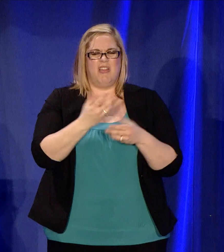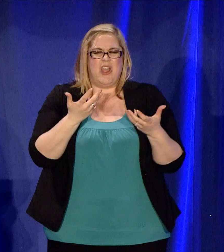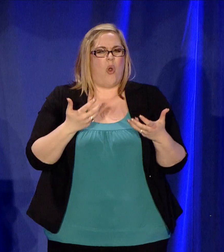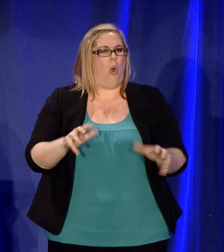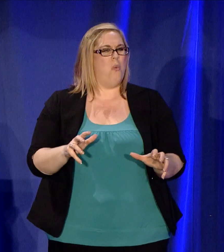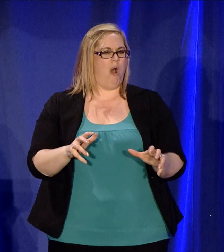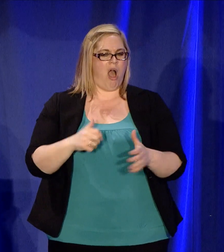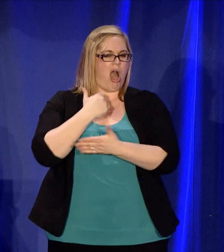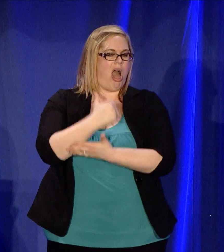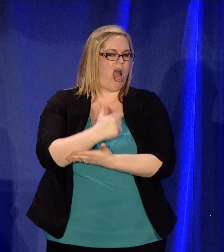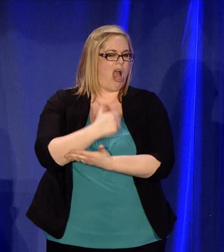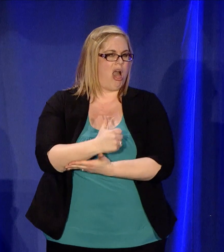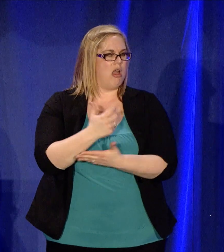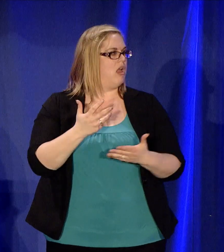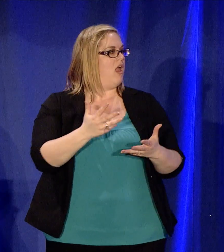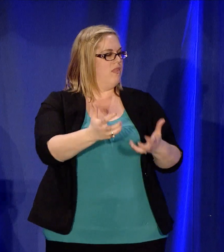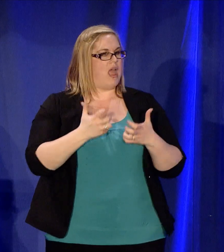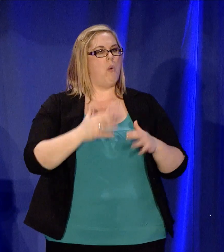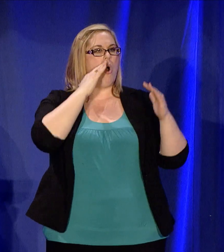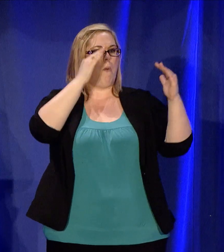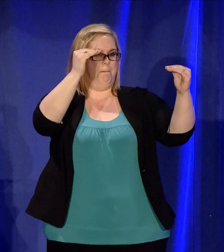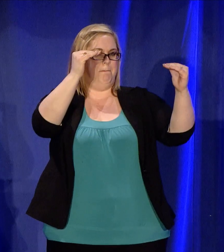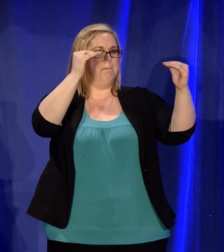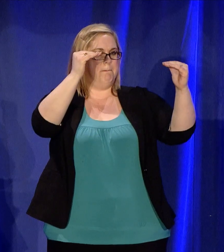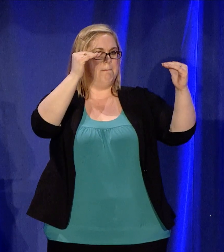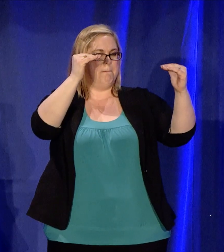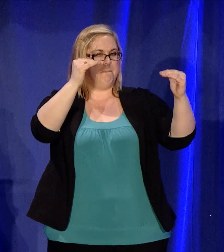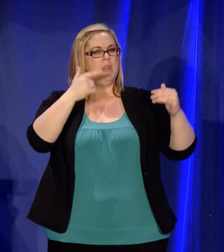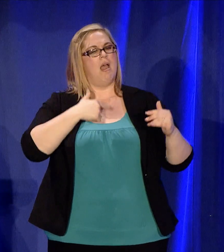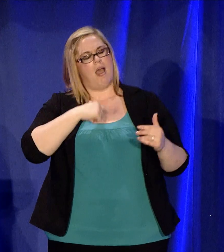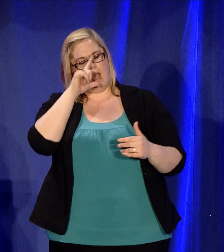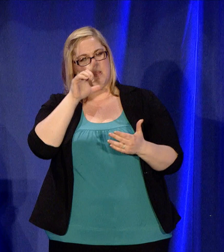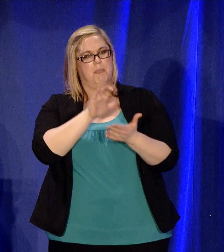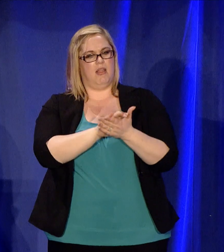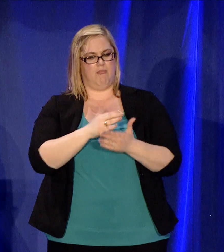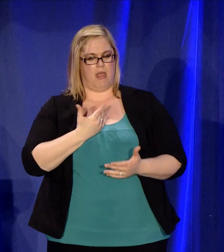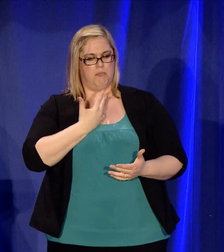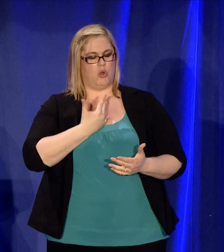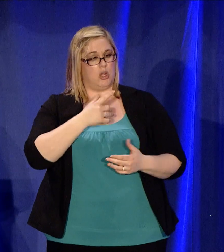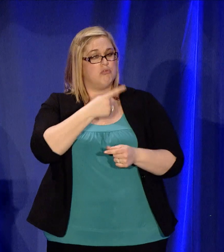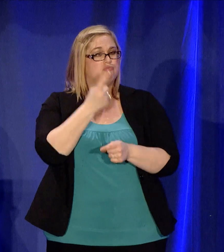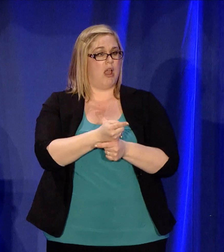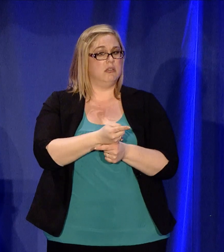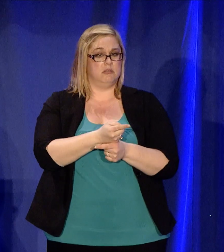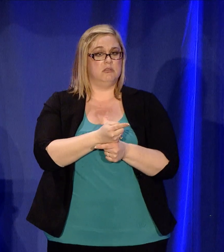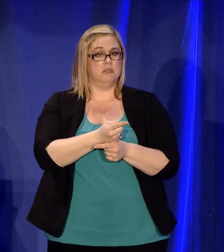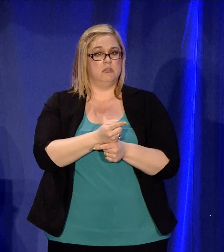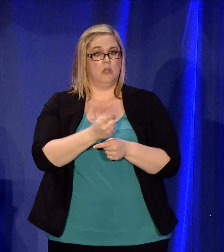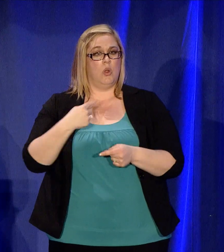handout. They're still looking for hope. I believe that Bernie Sanders was right. We